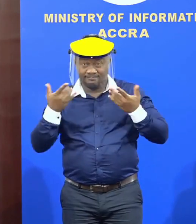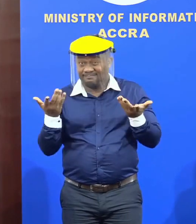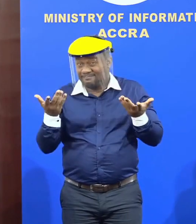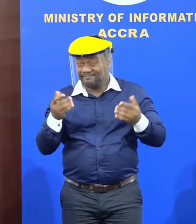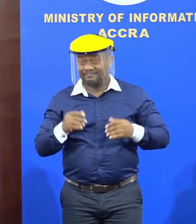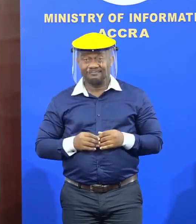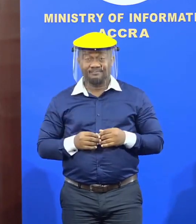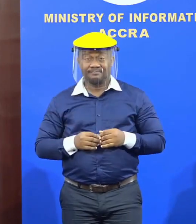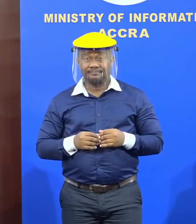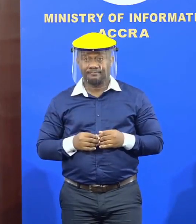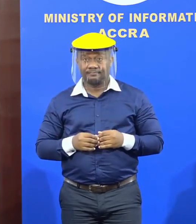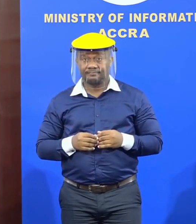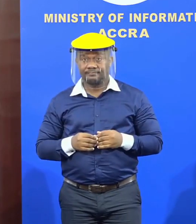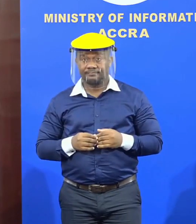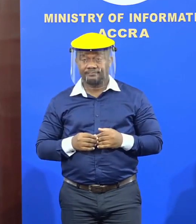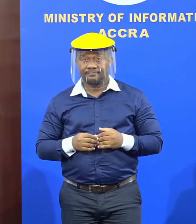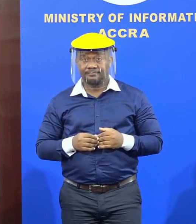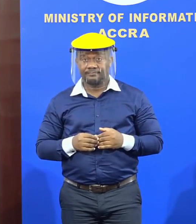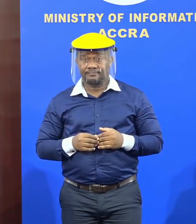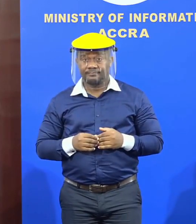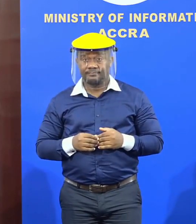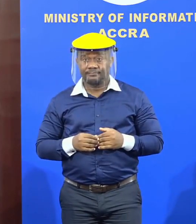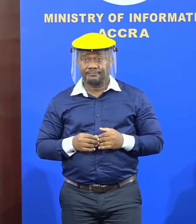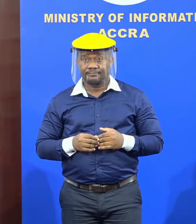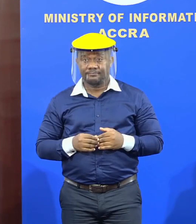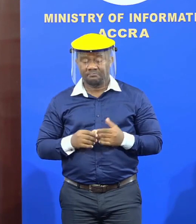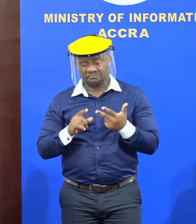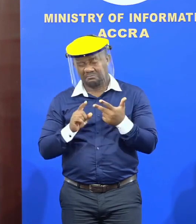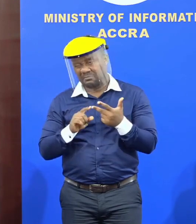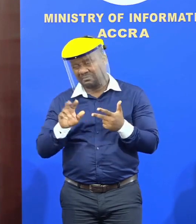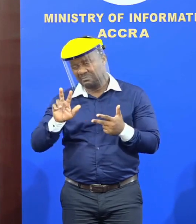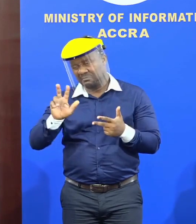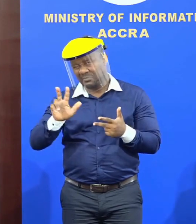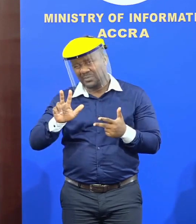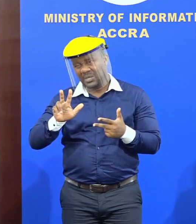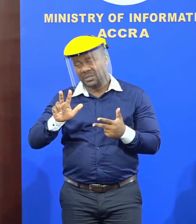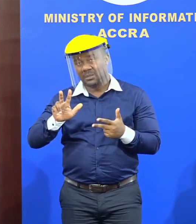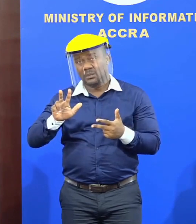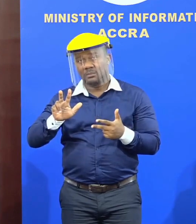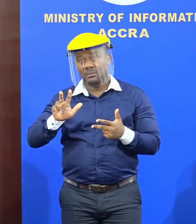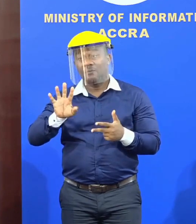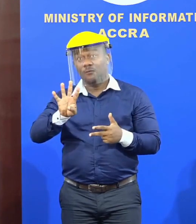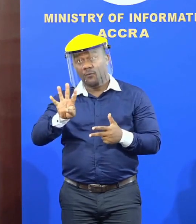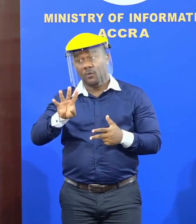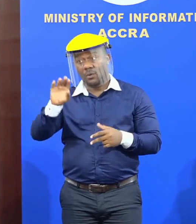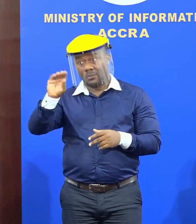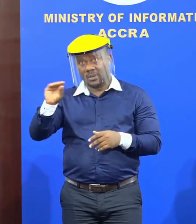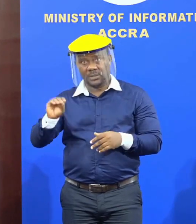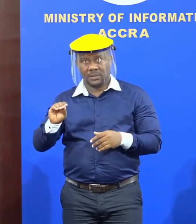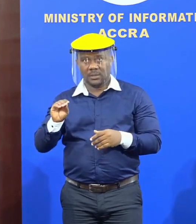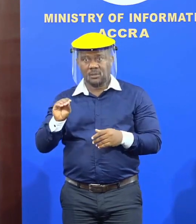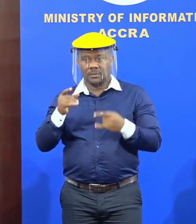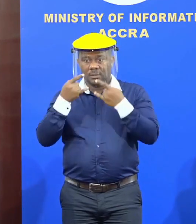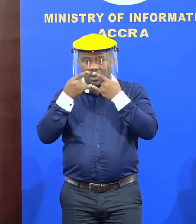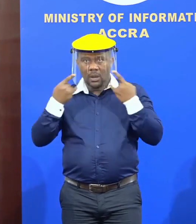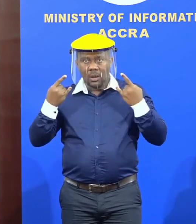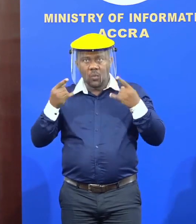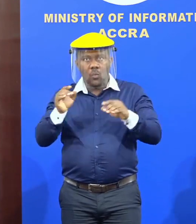And then about 3 or so, 4% were not wearing the mask at all in church.